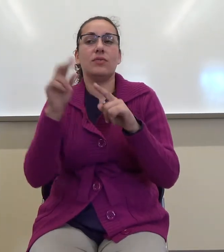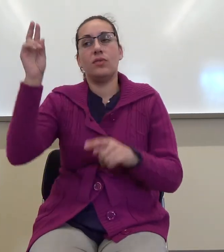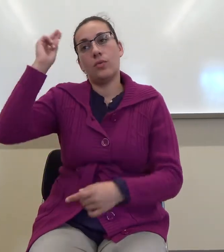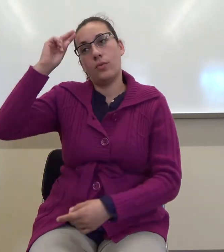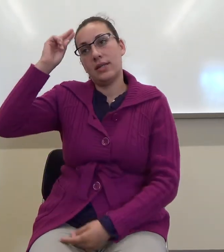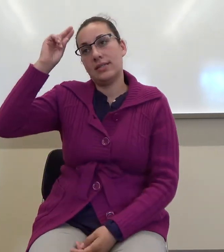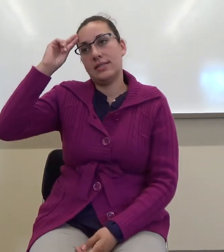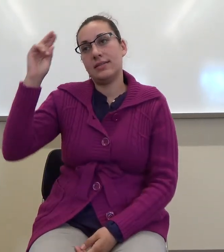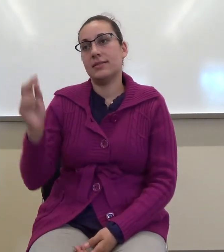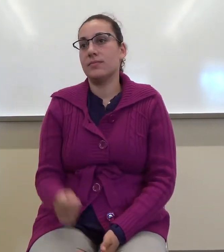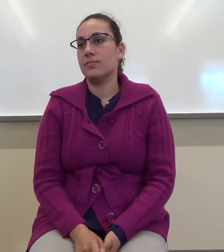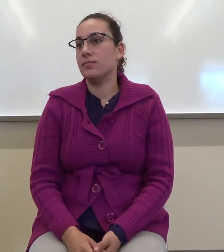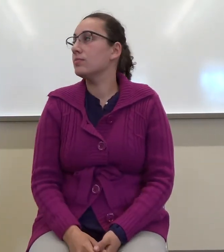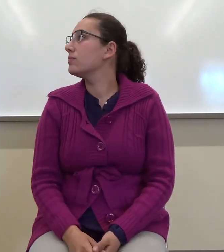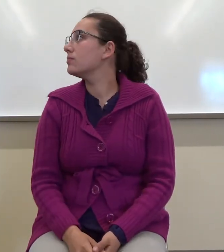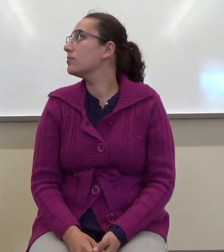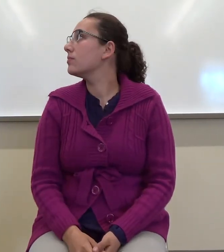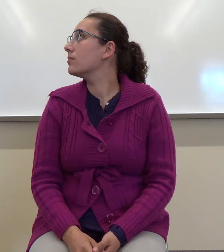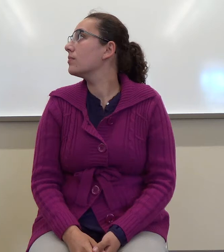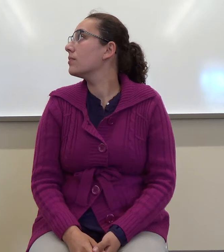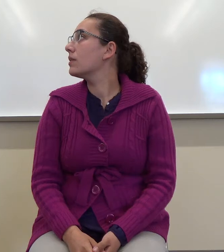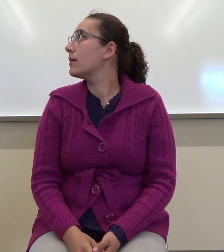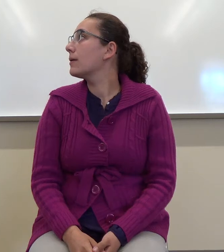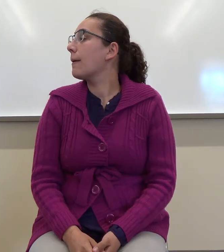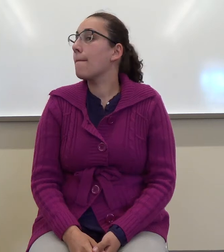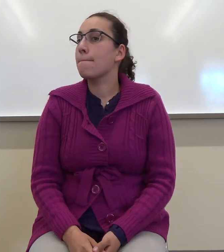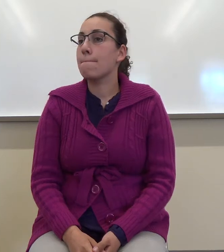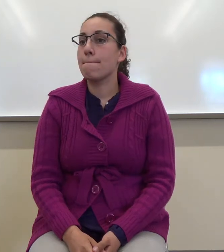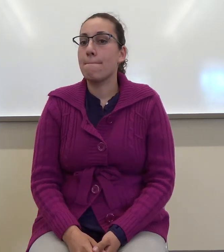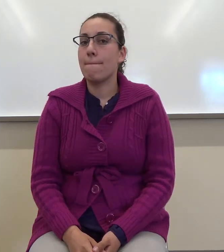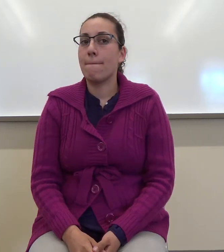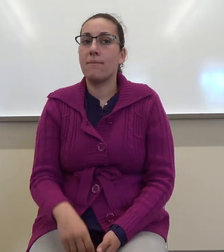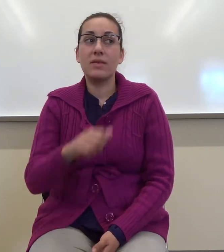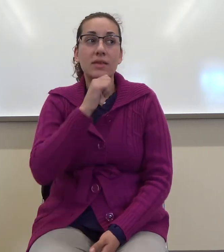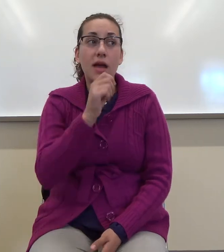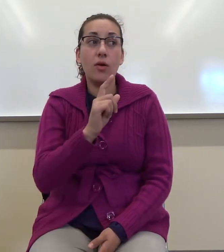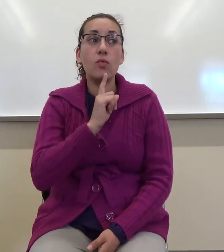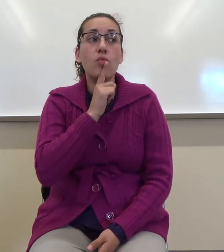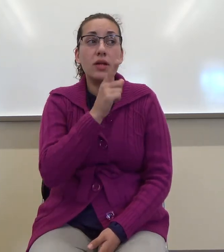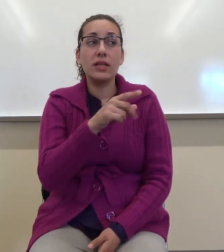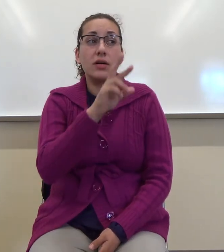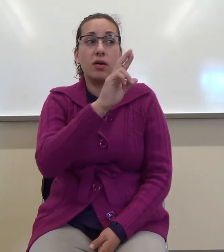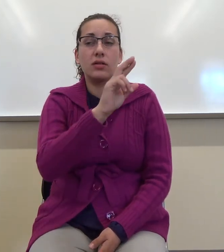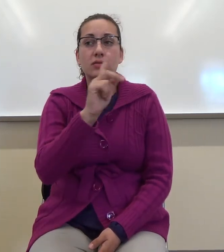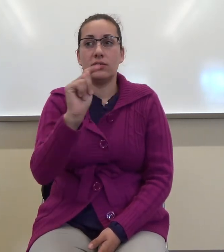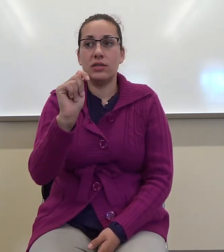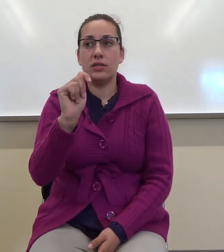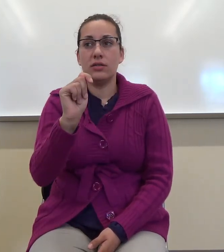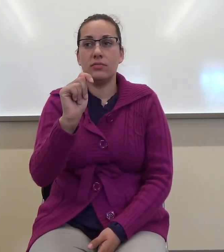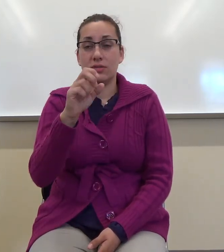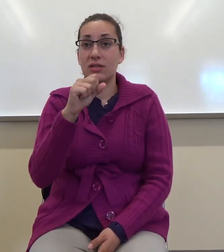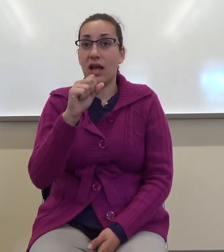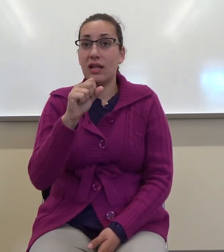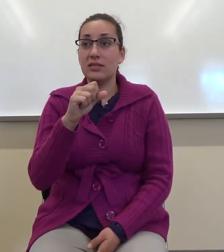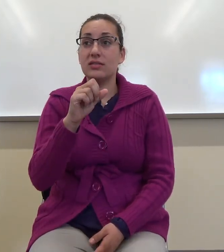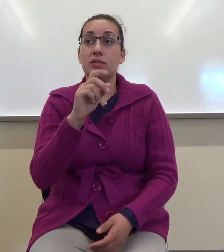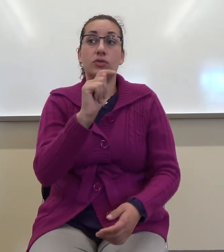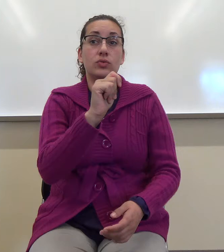is, interestingly, this isn't really a reversal transition. It is a transition, but it isn't a